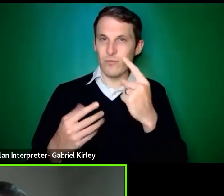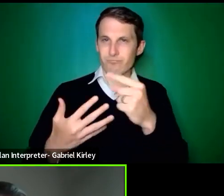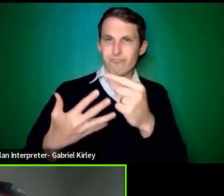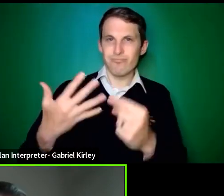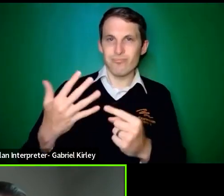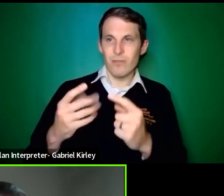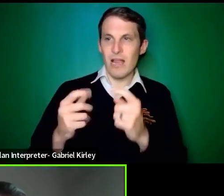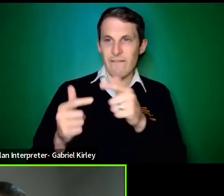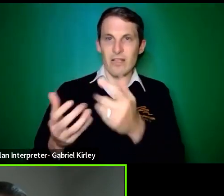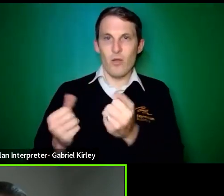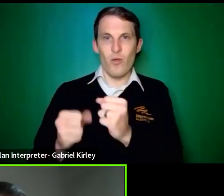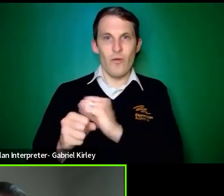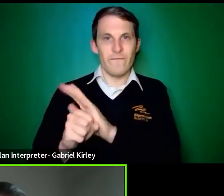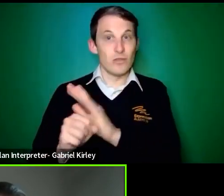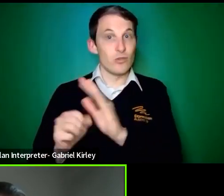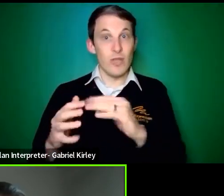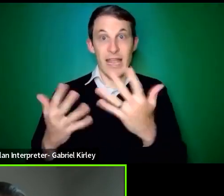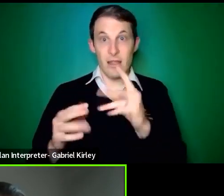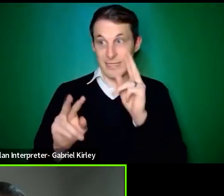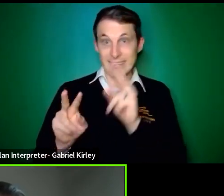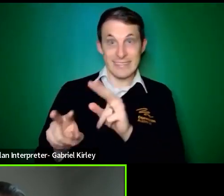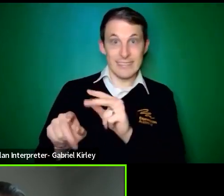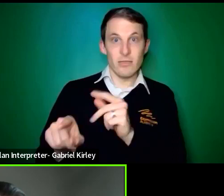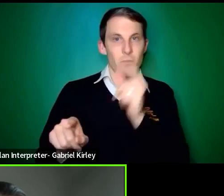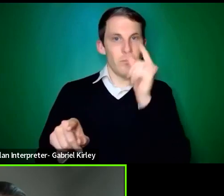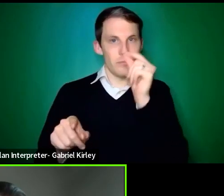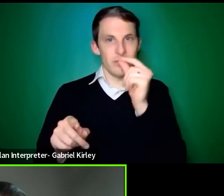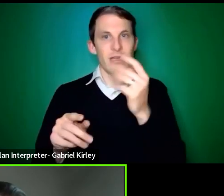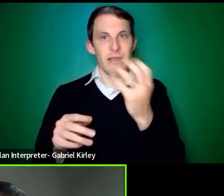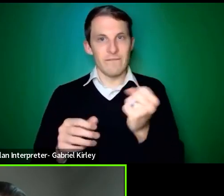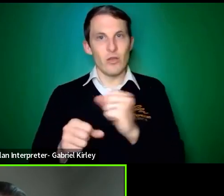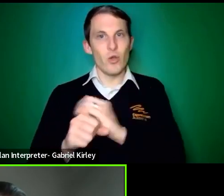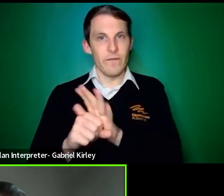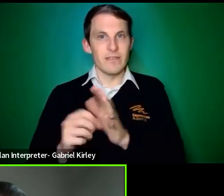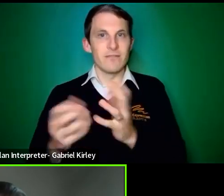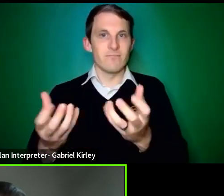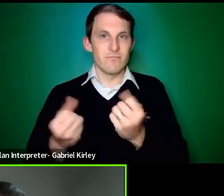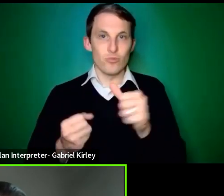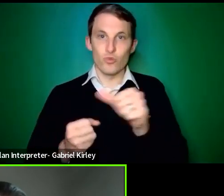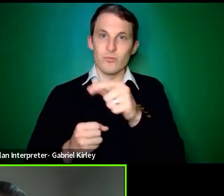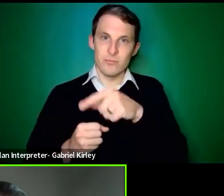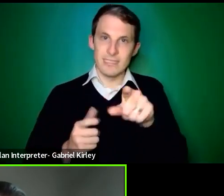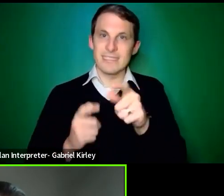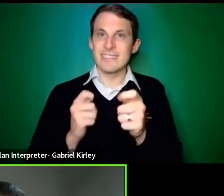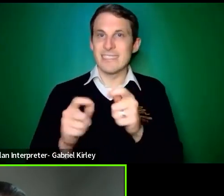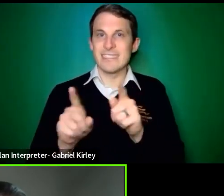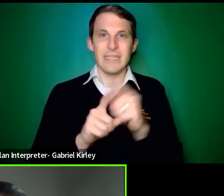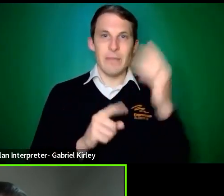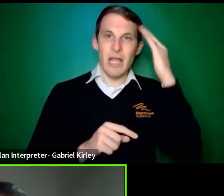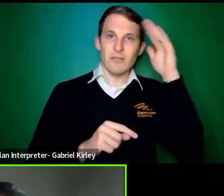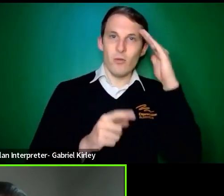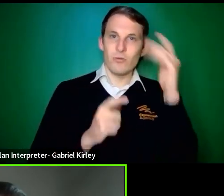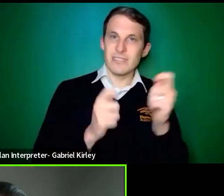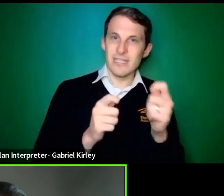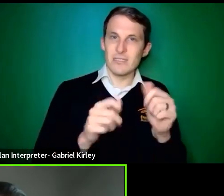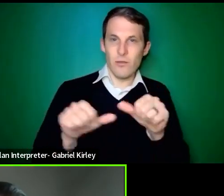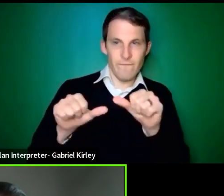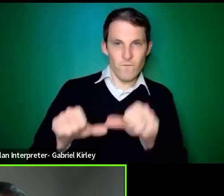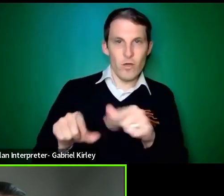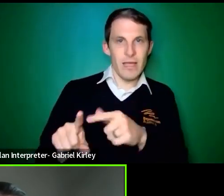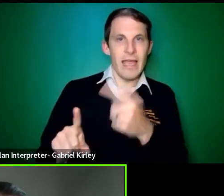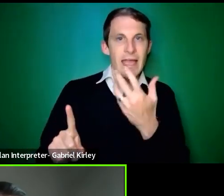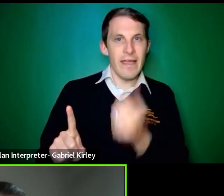things. So any of those things can indicate that your child has COVID-19, and they should have a test, just like an adult should, to confirm their